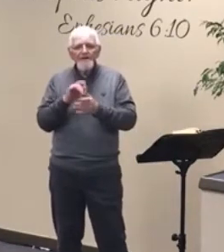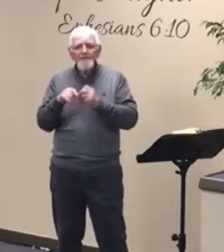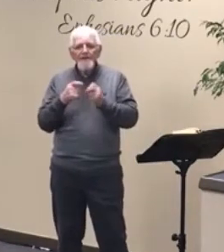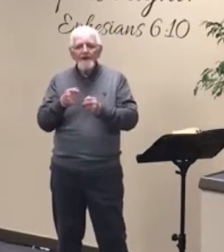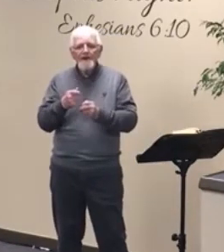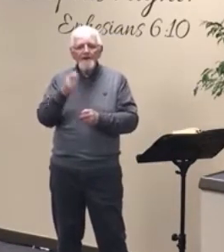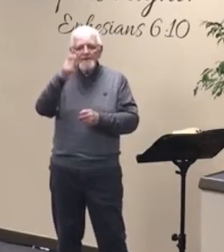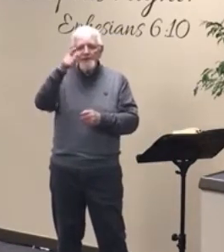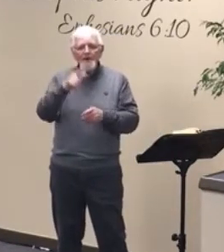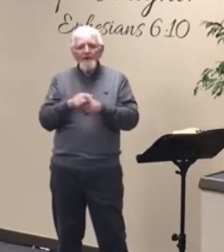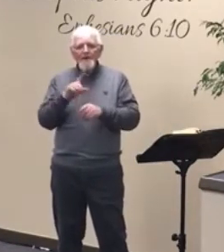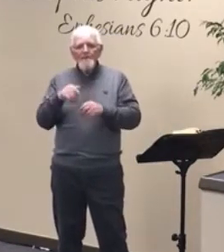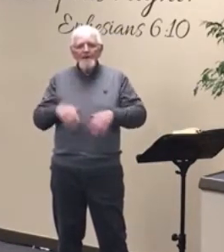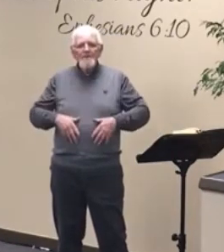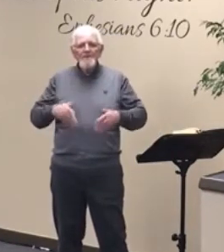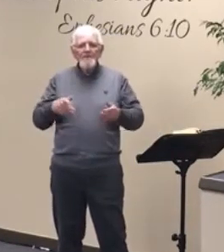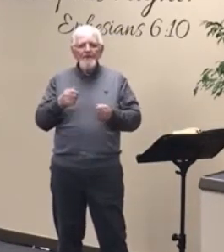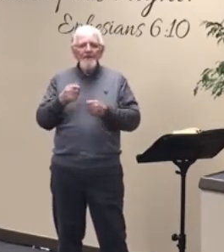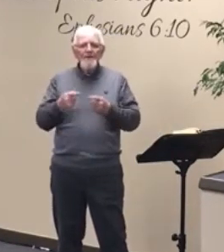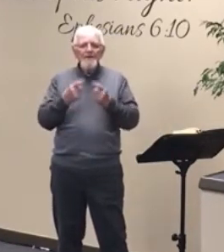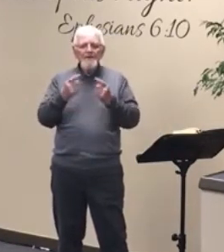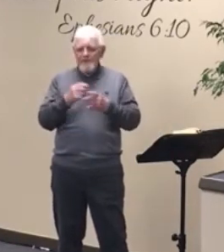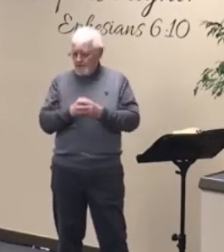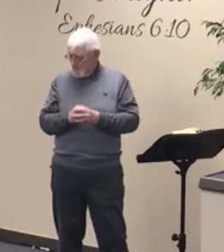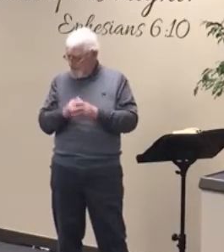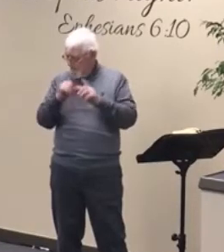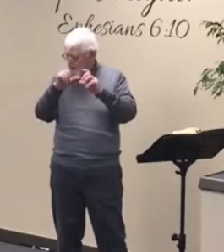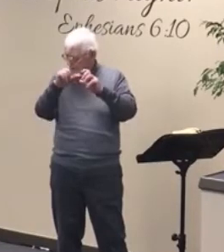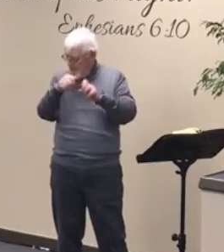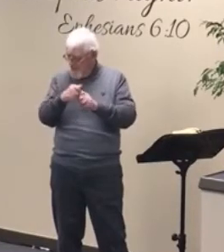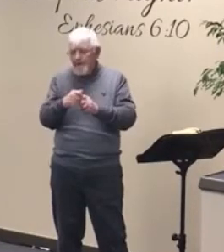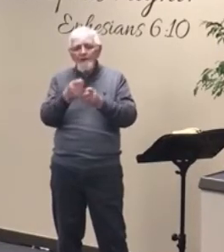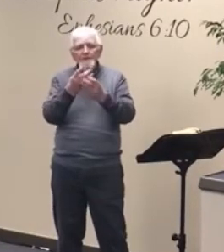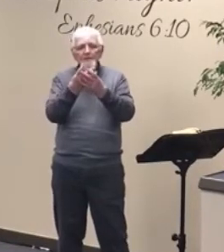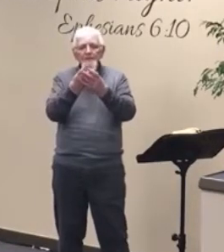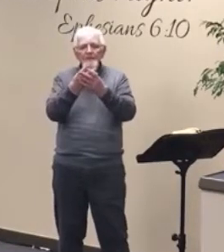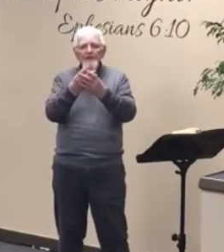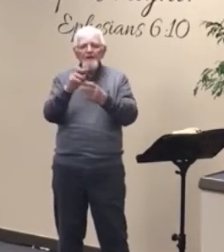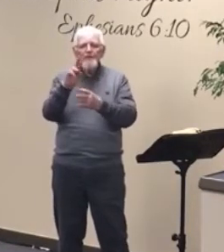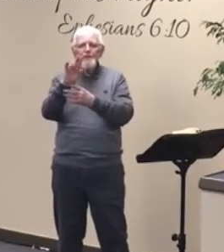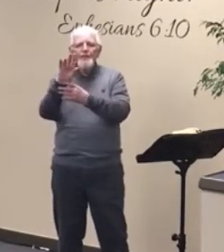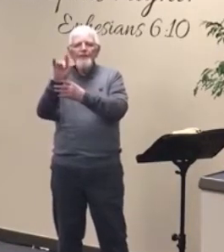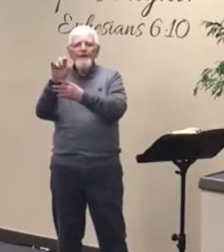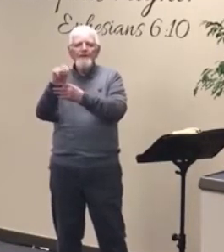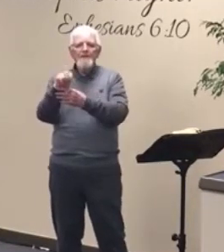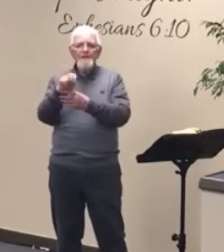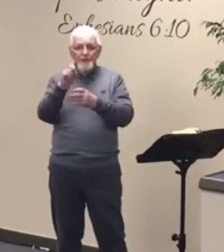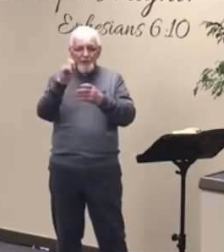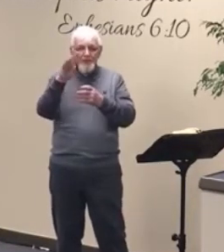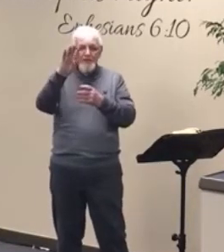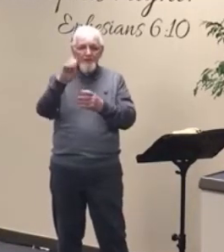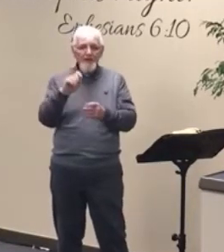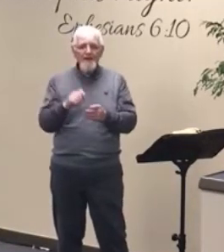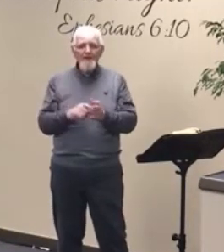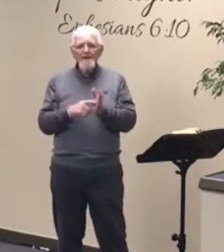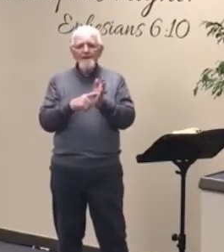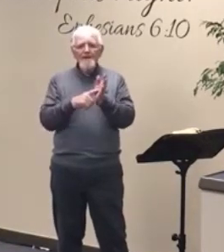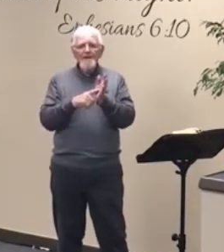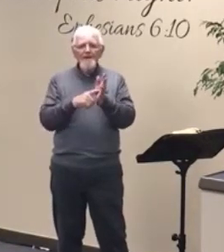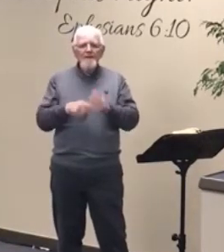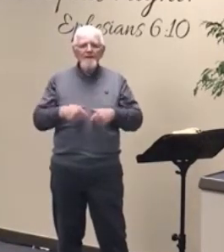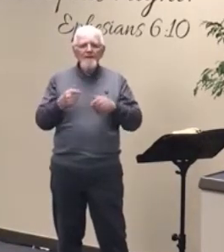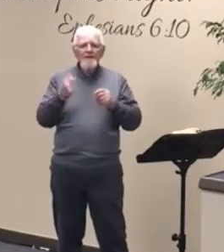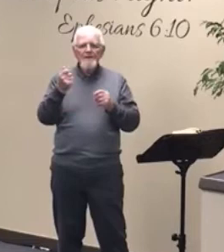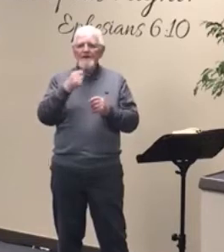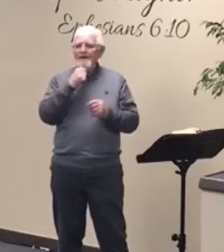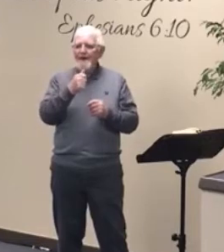him. And later on, he's going to put Simeon in prison. It should have been Reuben. Reuben's the firstborn, representing the younger brethren. He doesn't